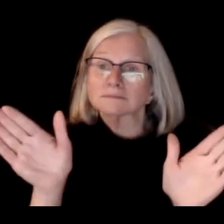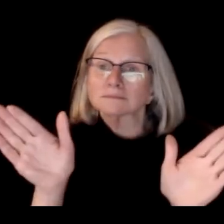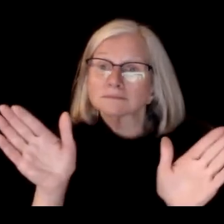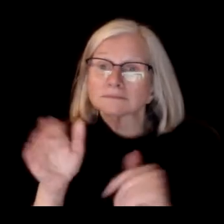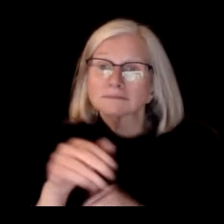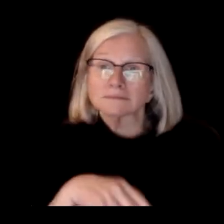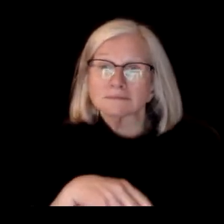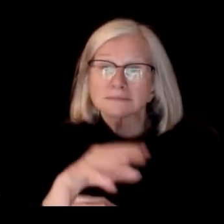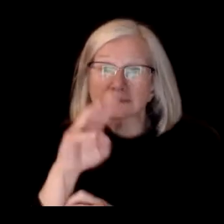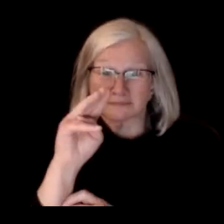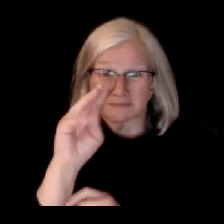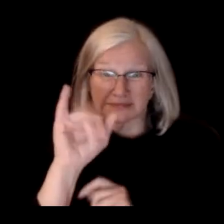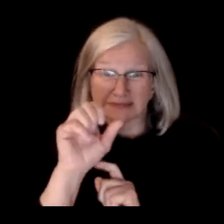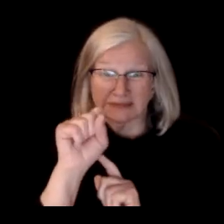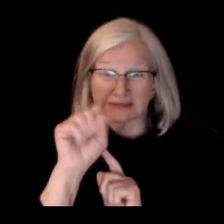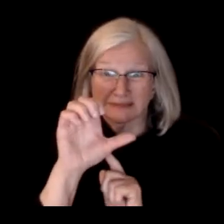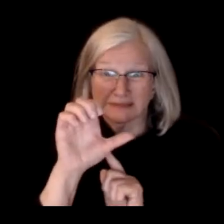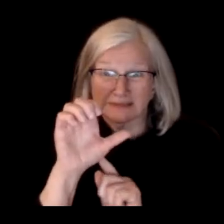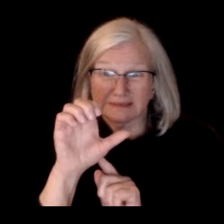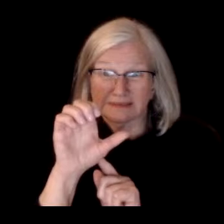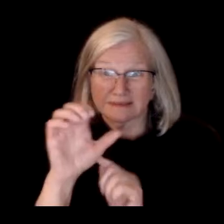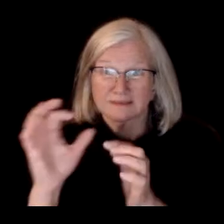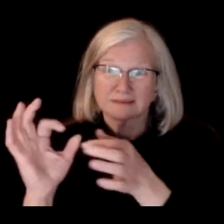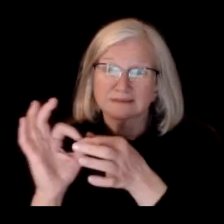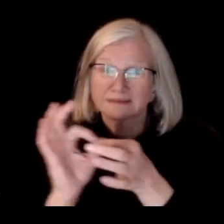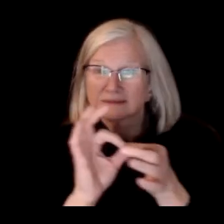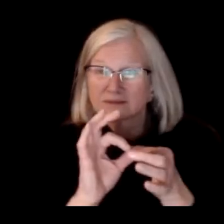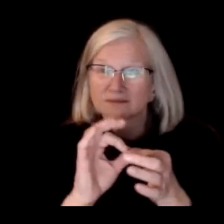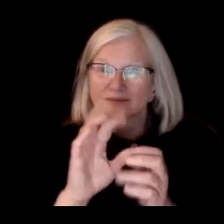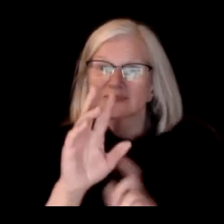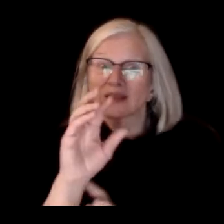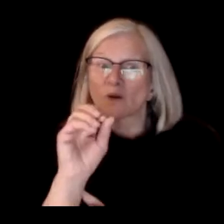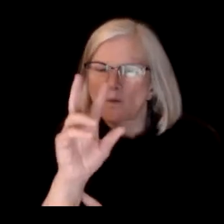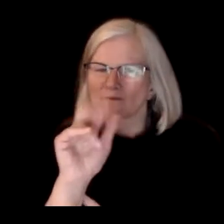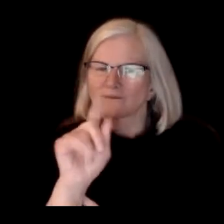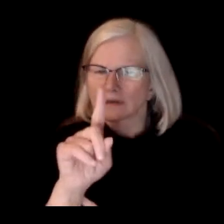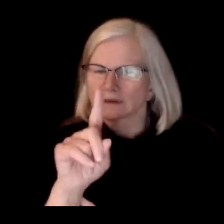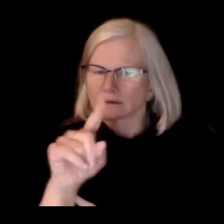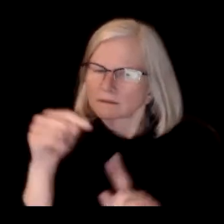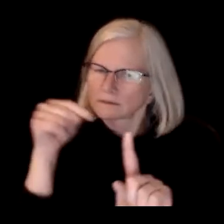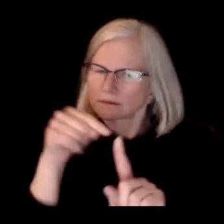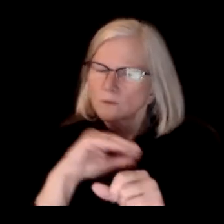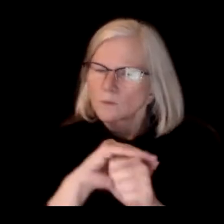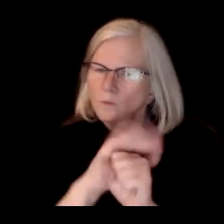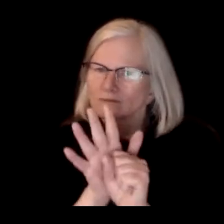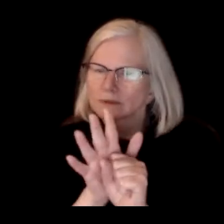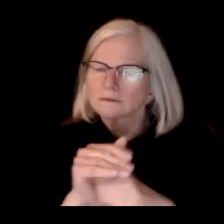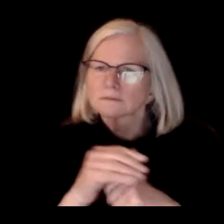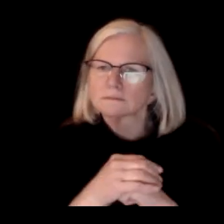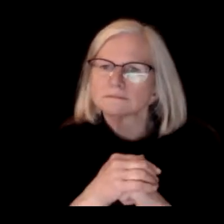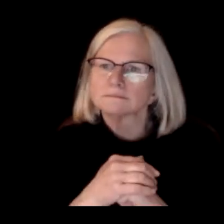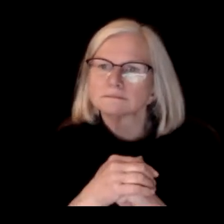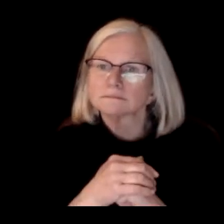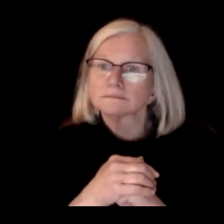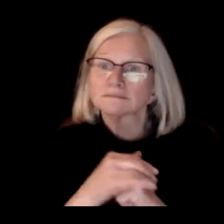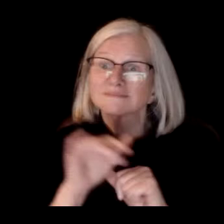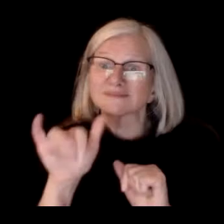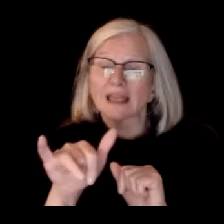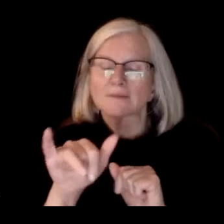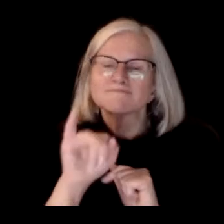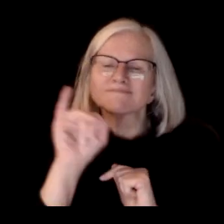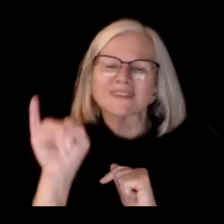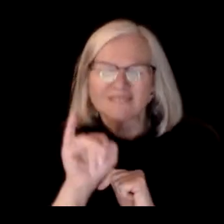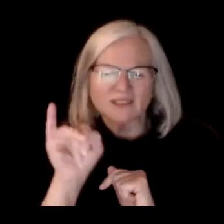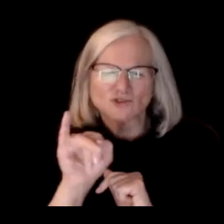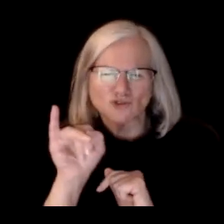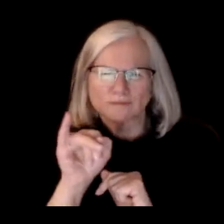of COVID-19 cases and develops about 4 to 6 weeks after infection, we are seeing more